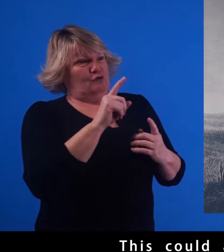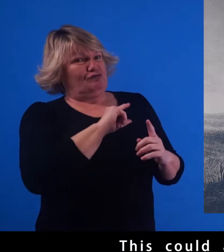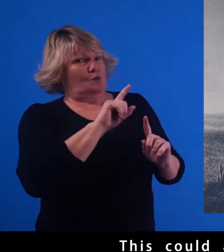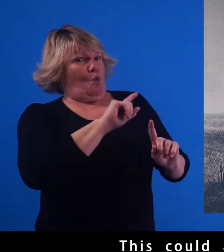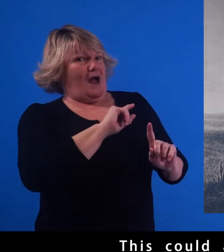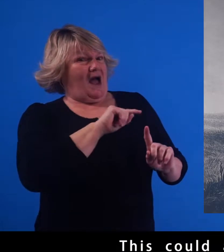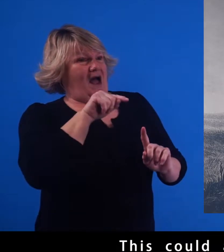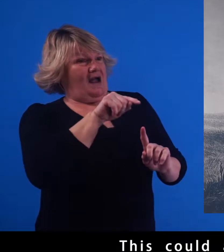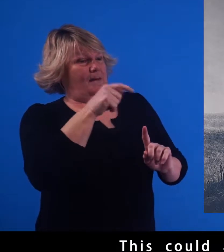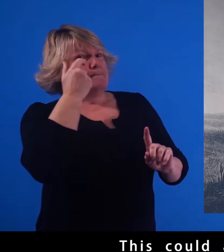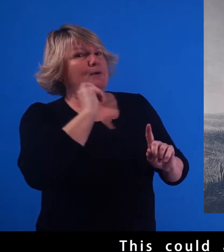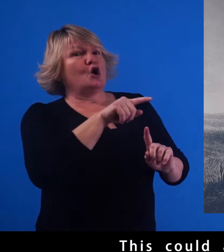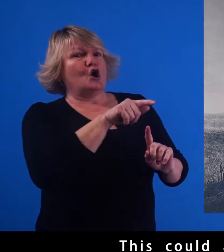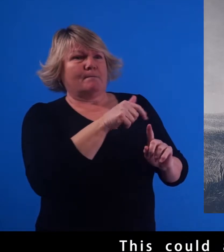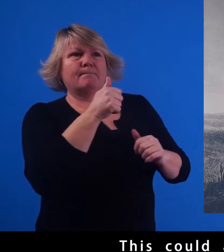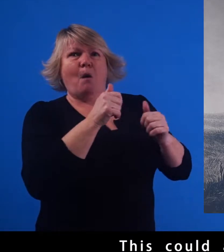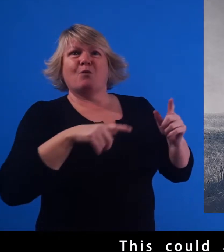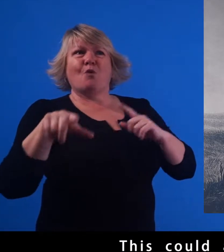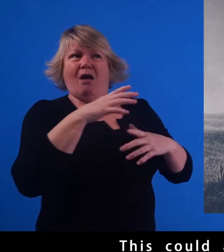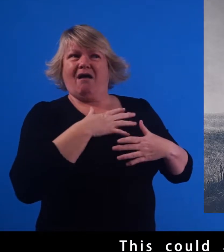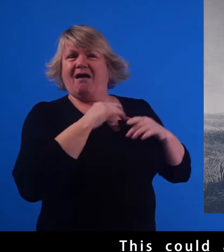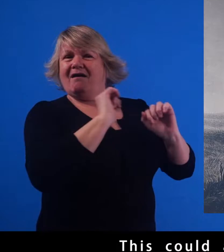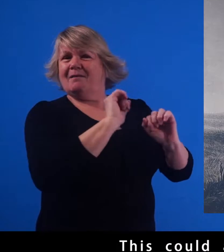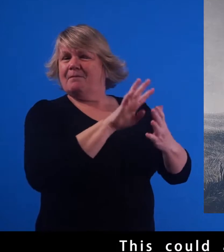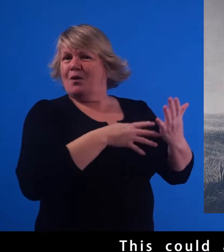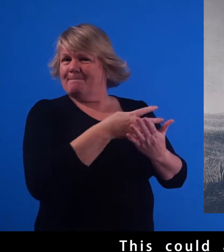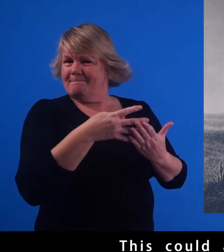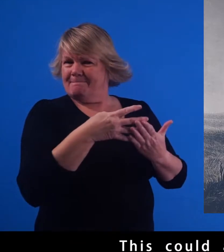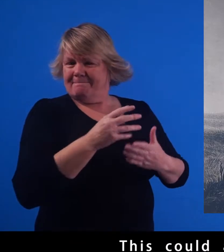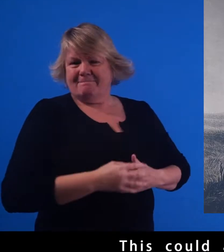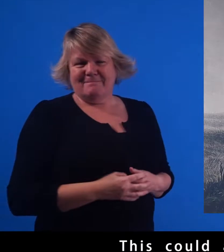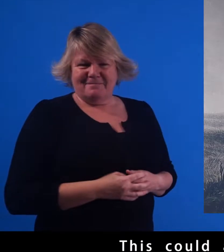This could also be one of the reasons for Burns's popularity today.